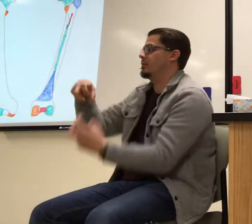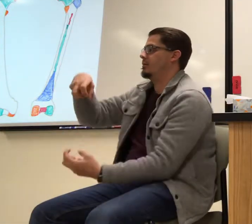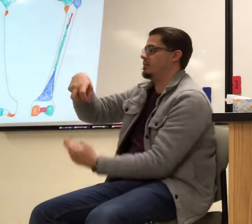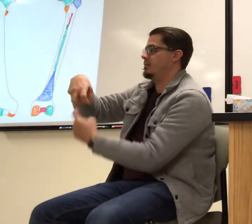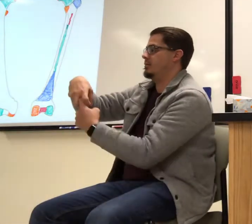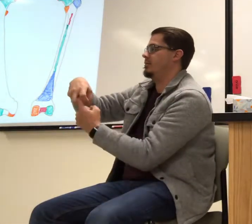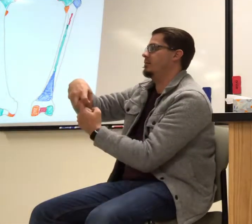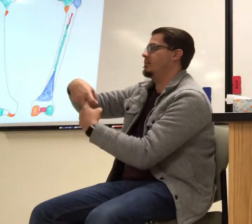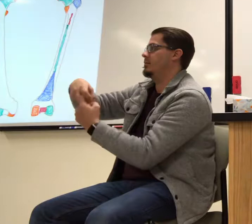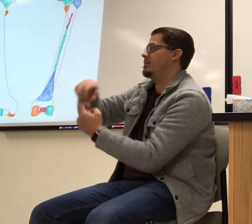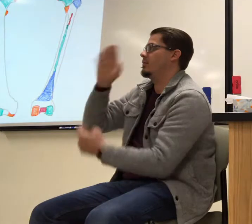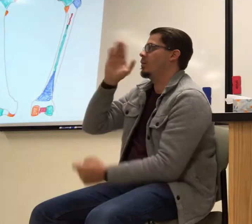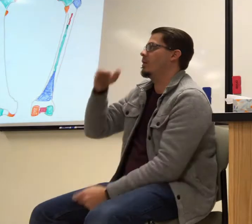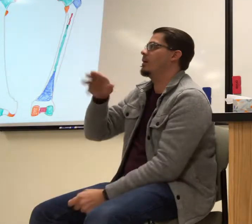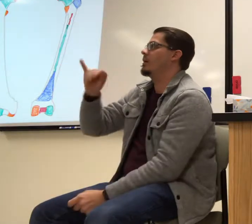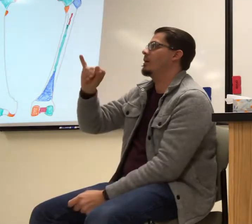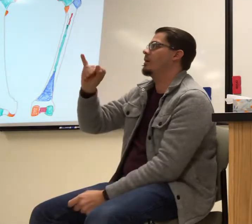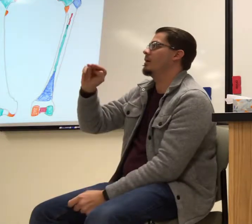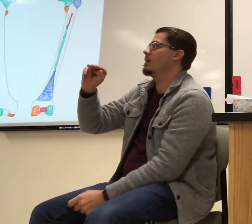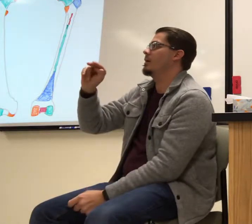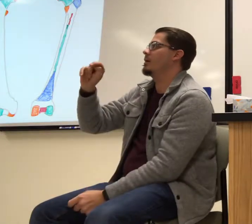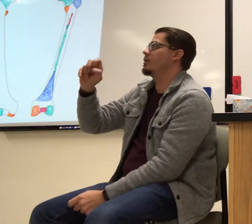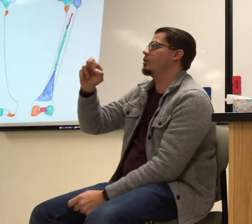intercondylar eminence.